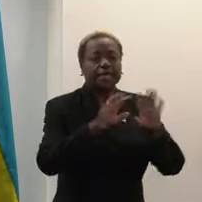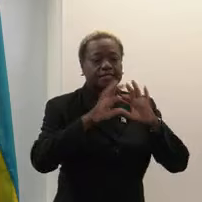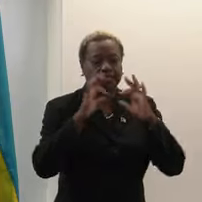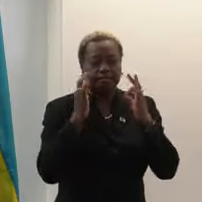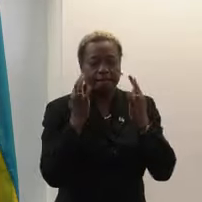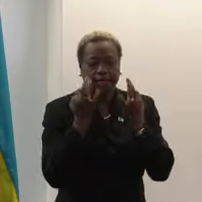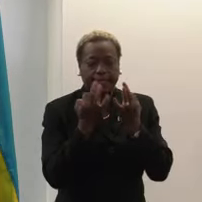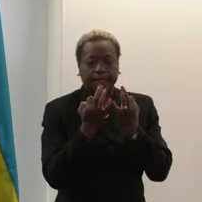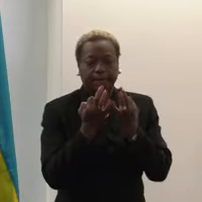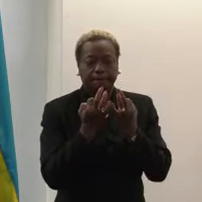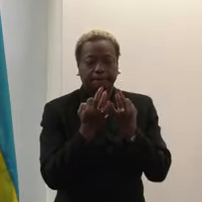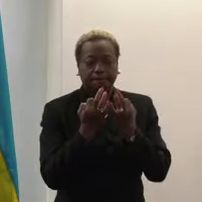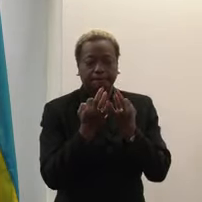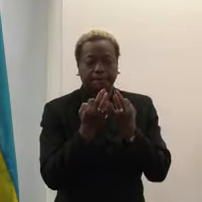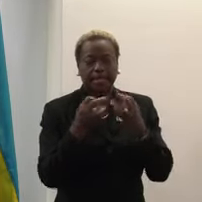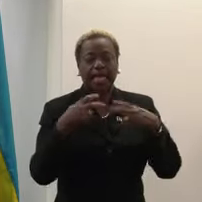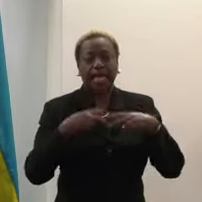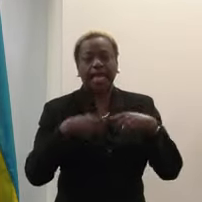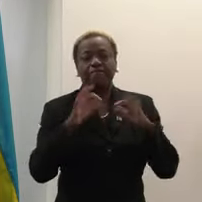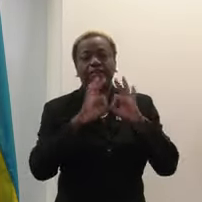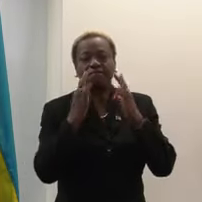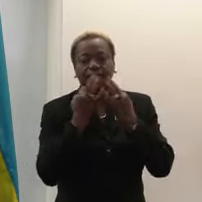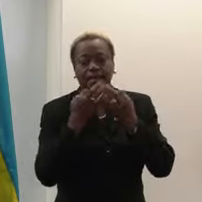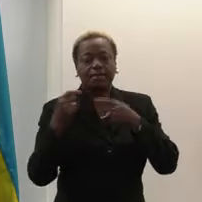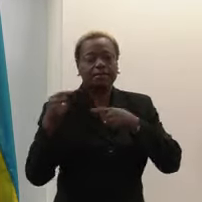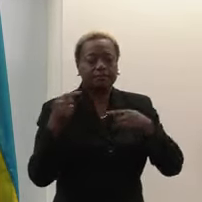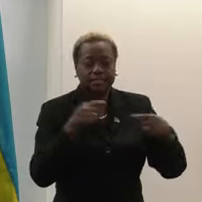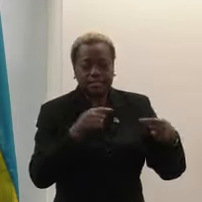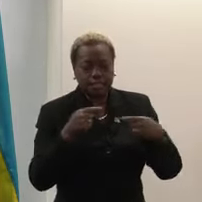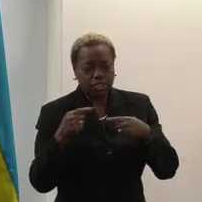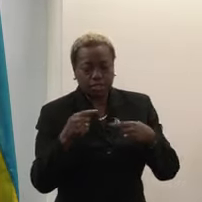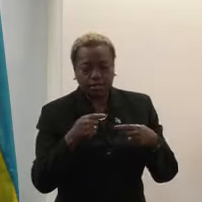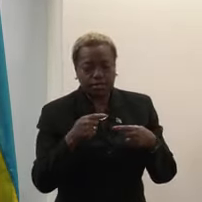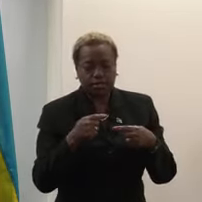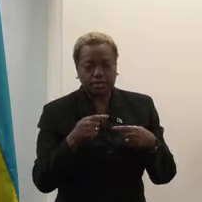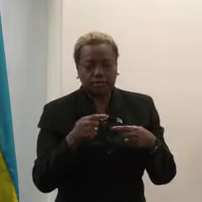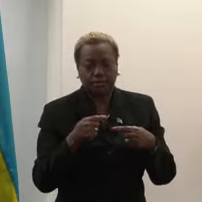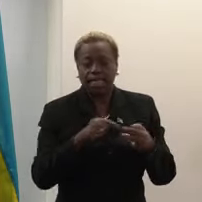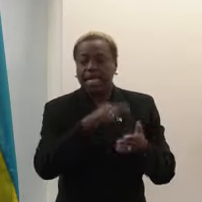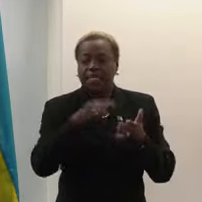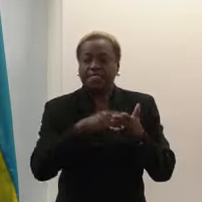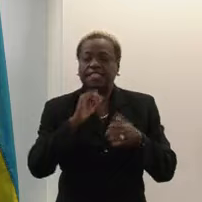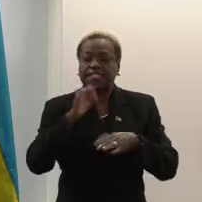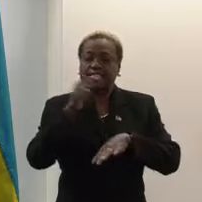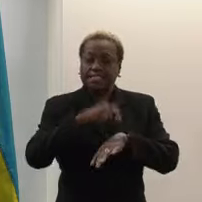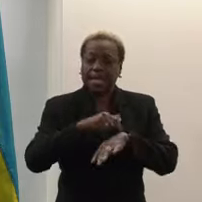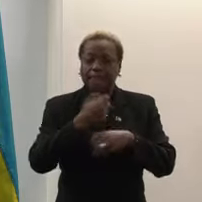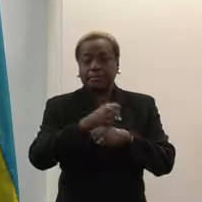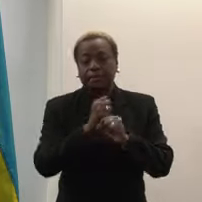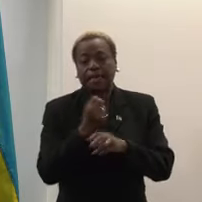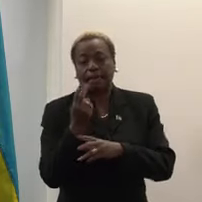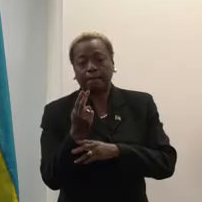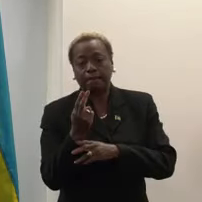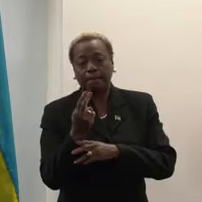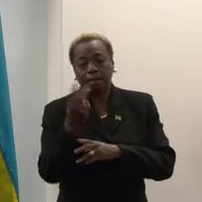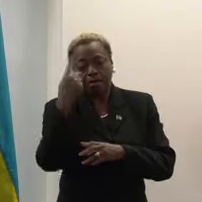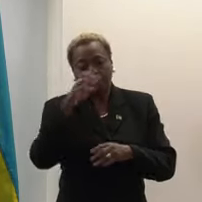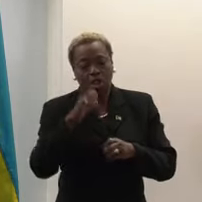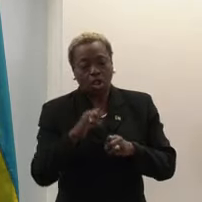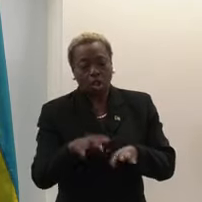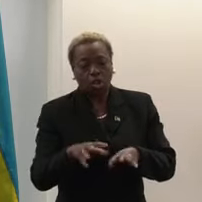family. Have family discussions. This is a time to make up for